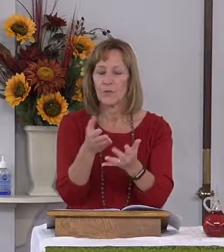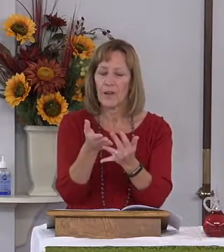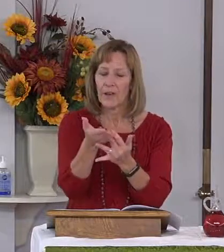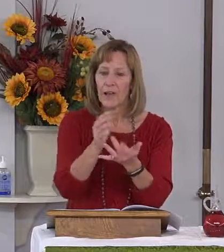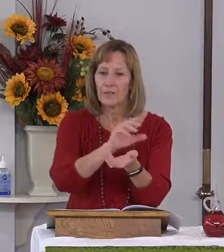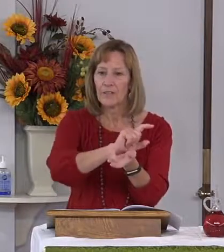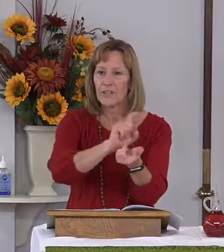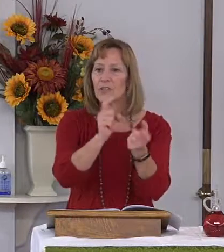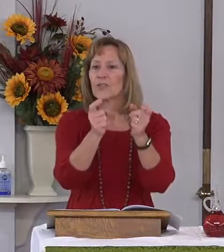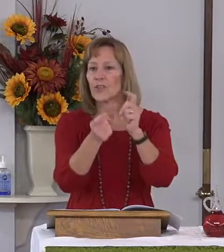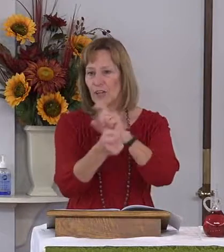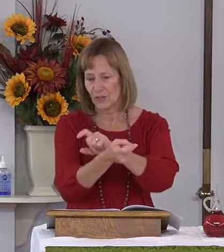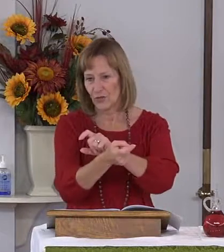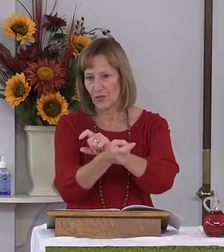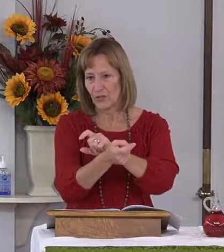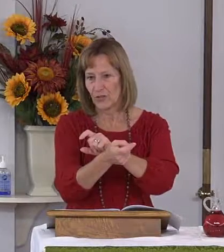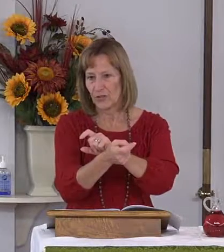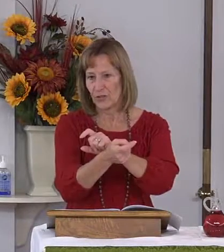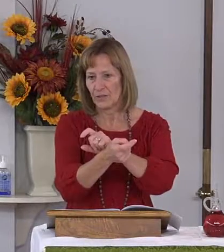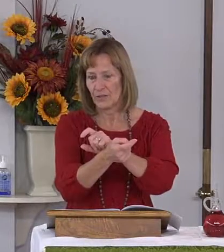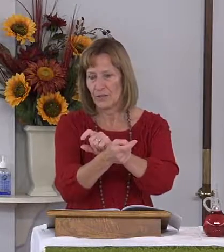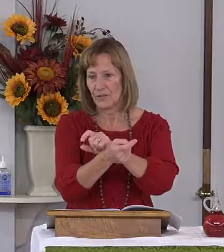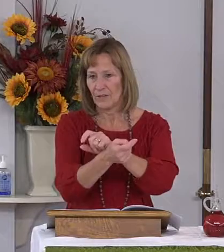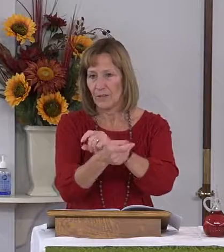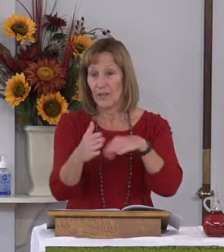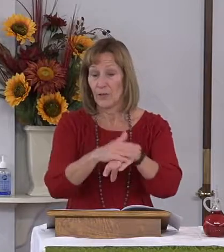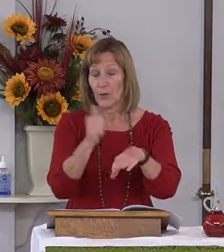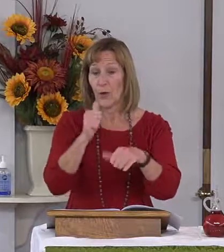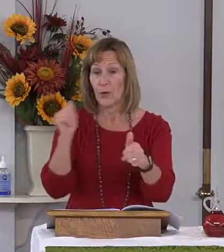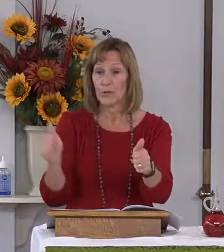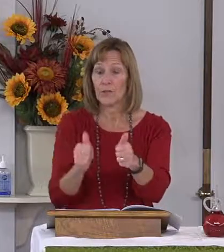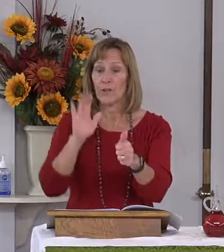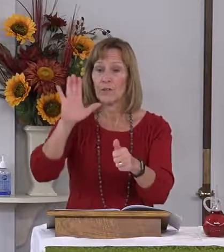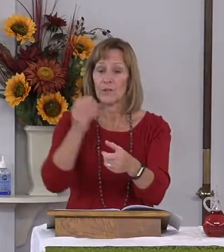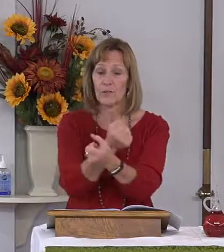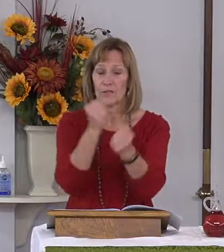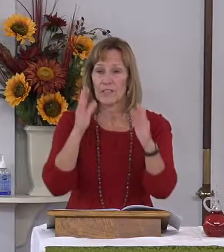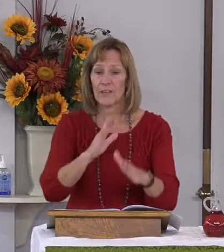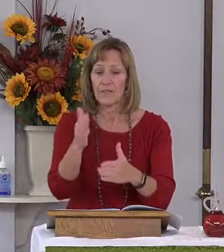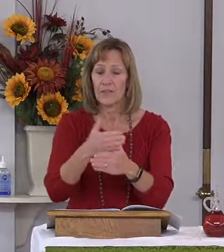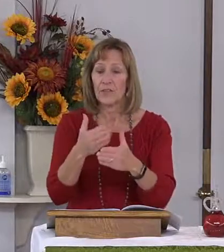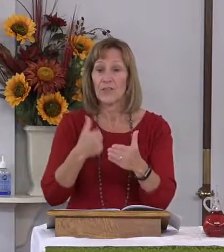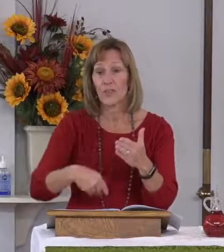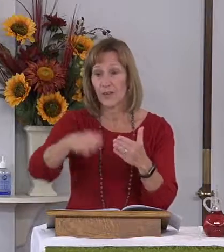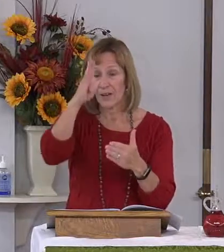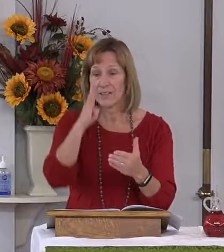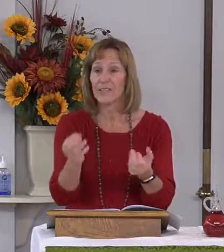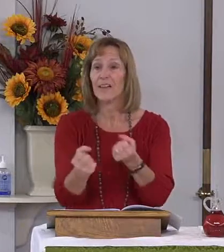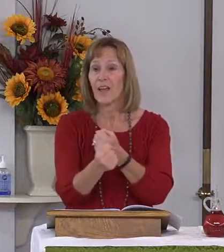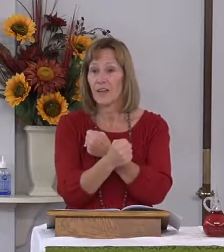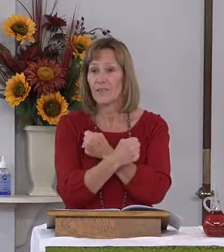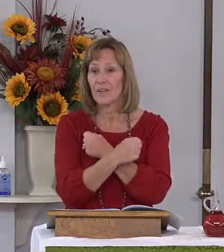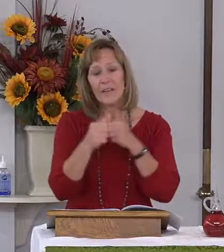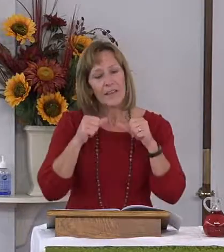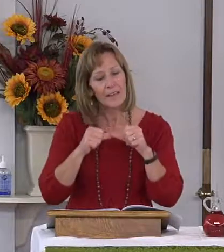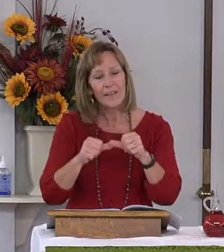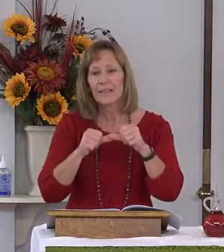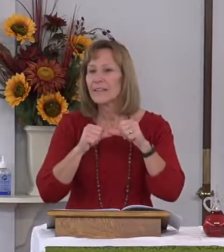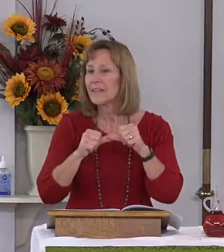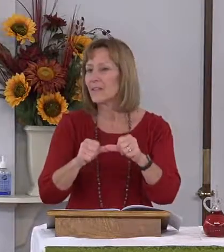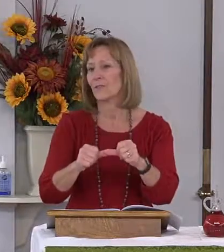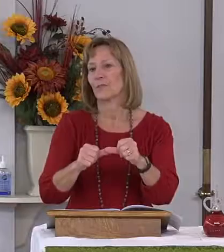change. And the call to follow your Savior and to share God's love